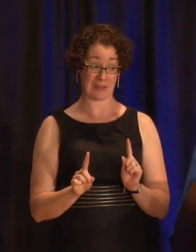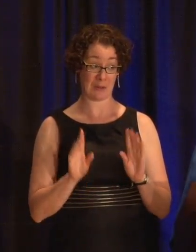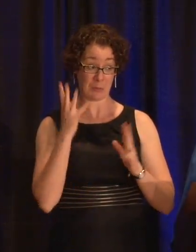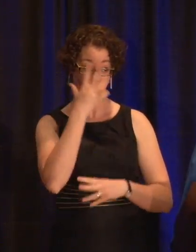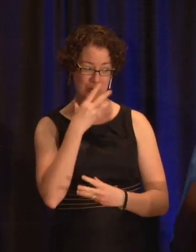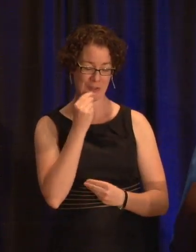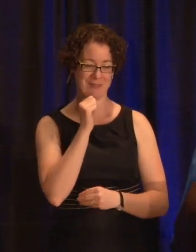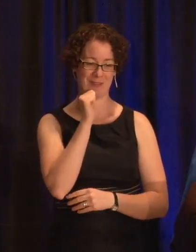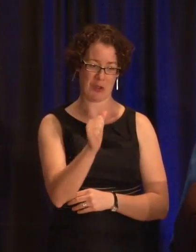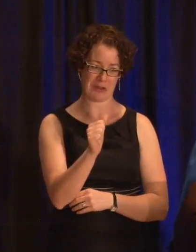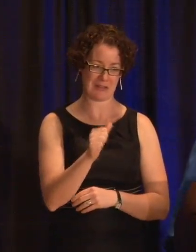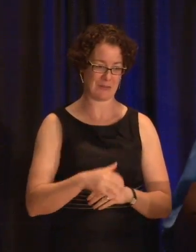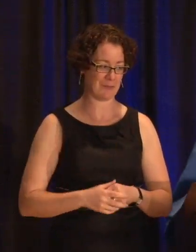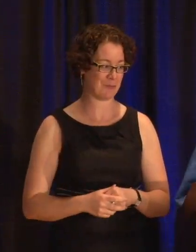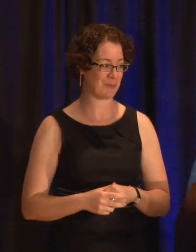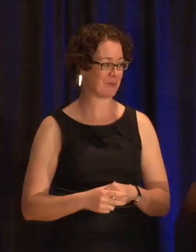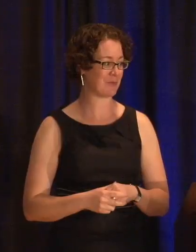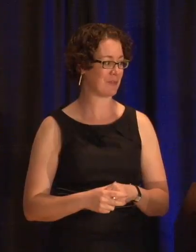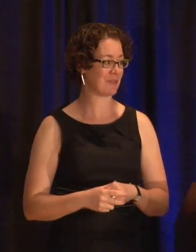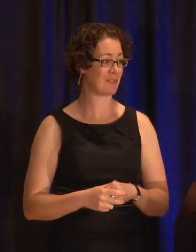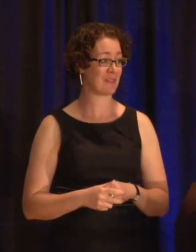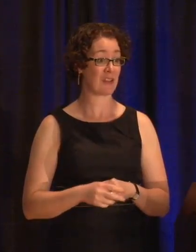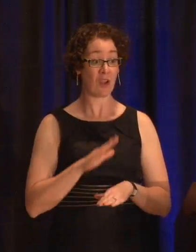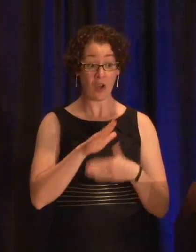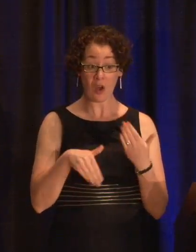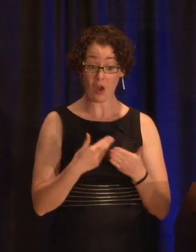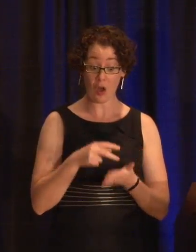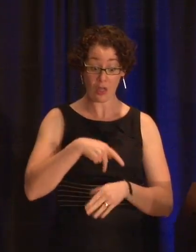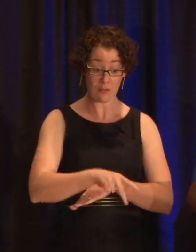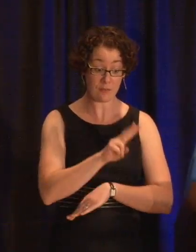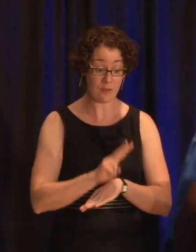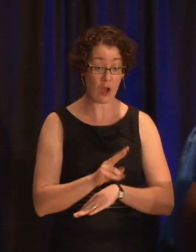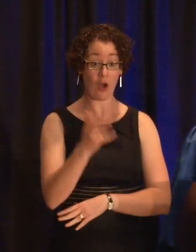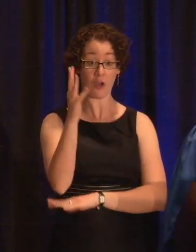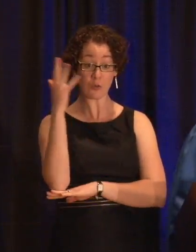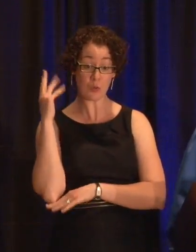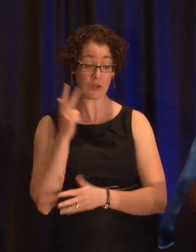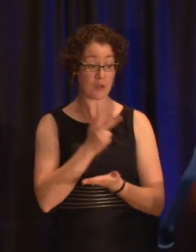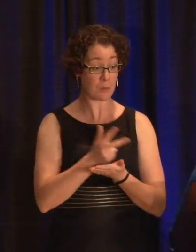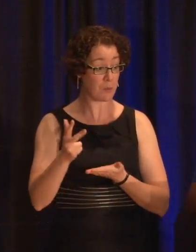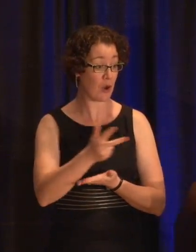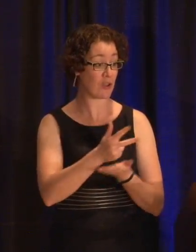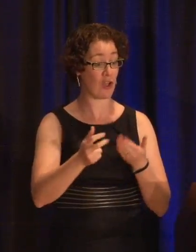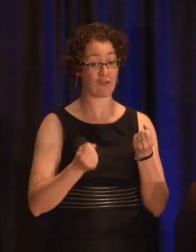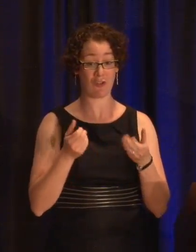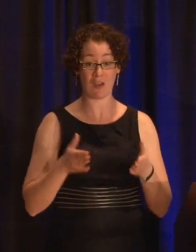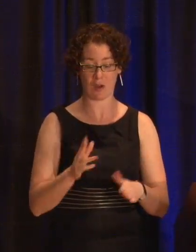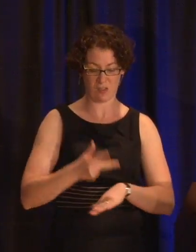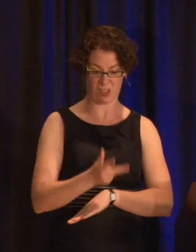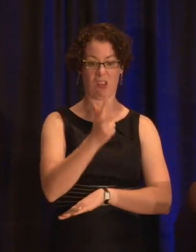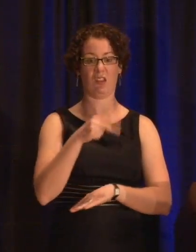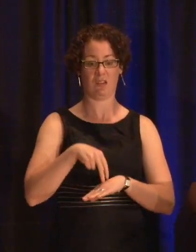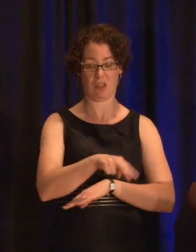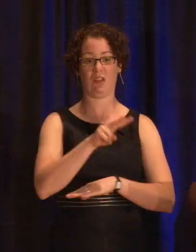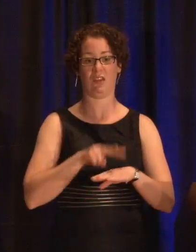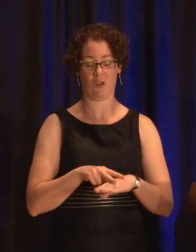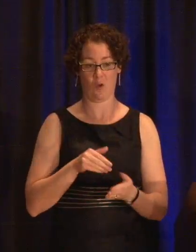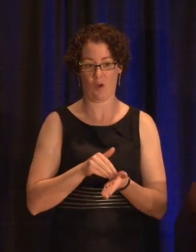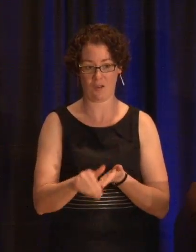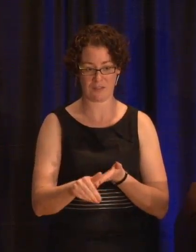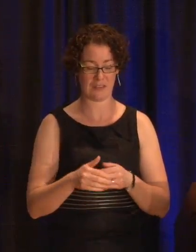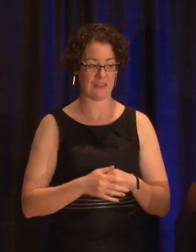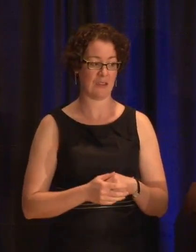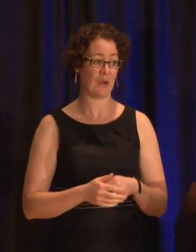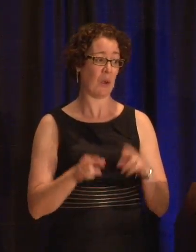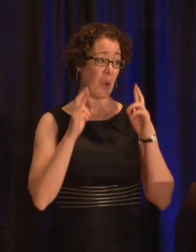graceful. Neither were all of my falls in the woods, parking lots, and driveways. I hope that with age